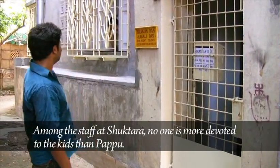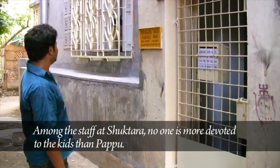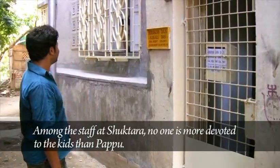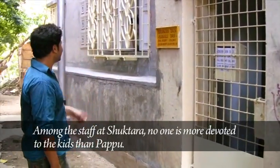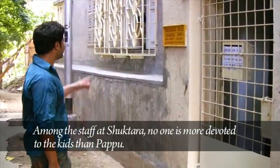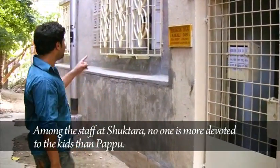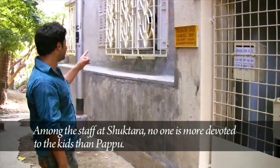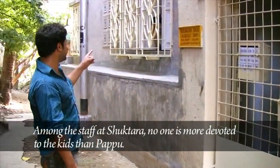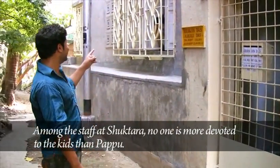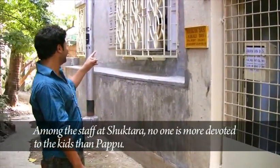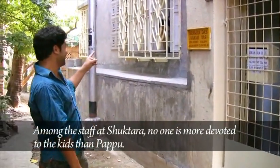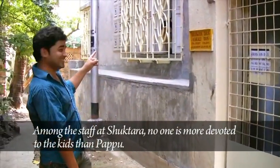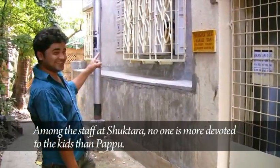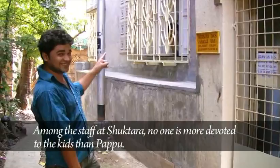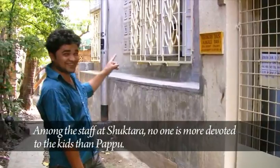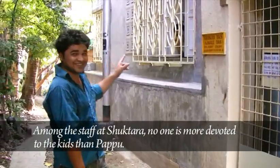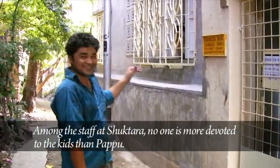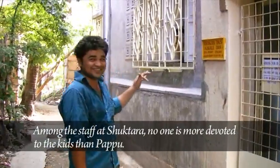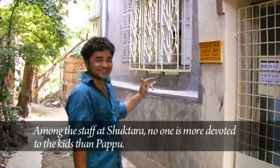He's in prison.